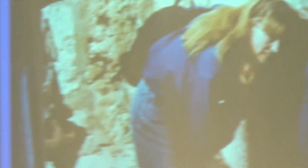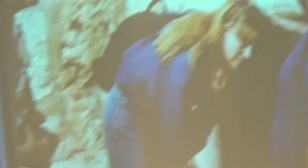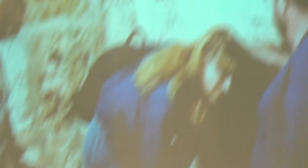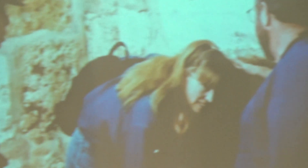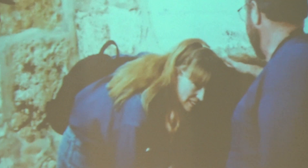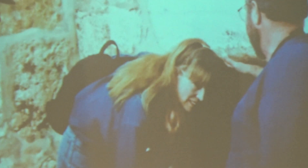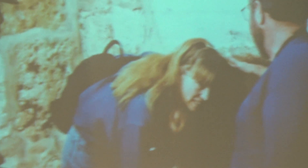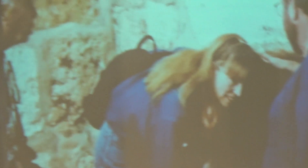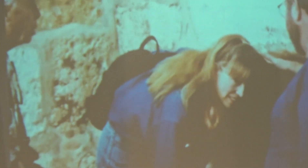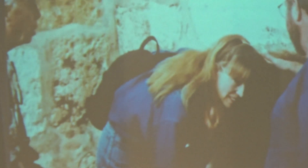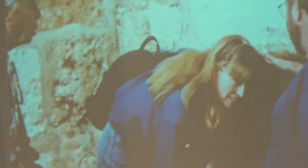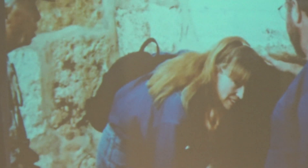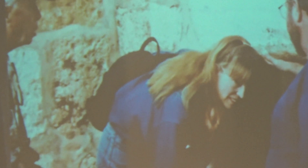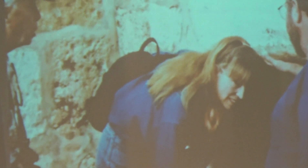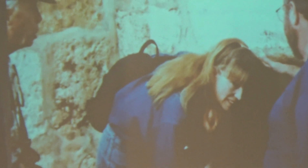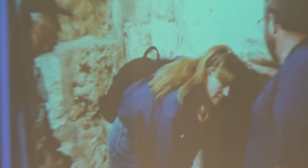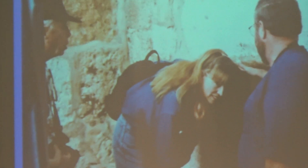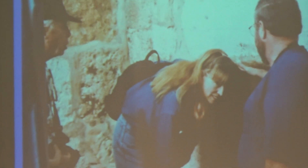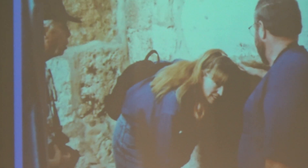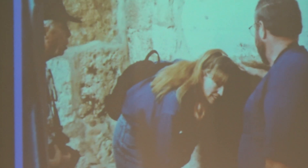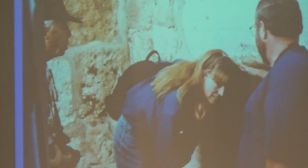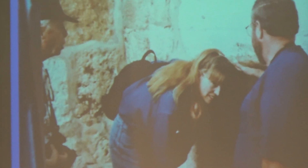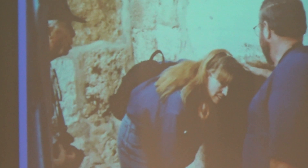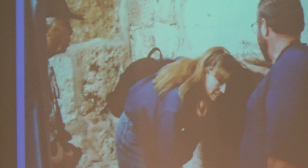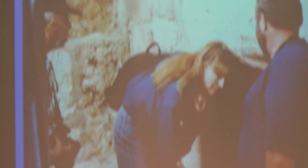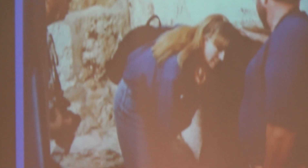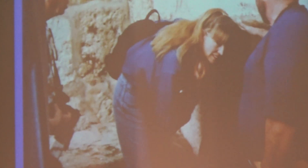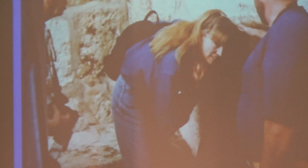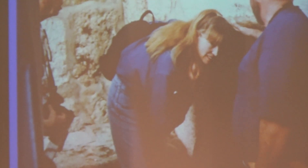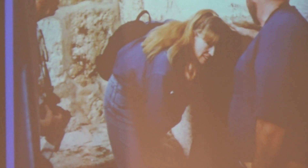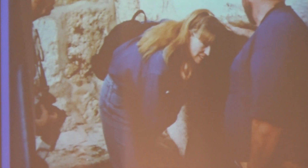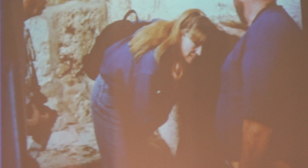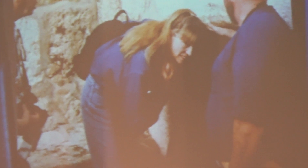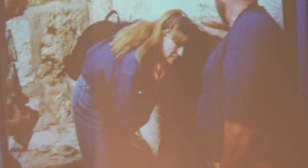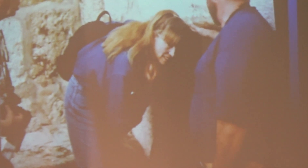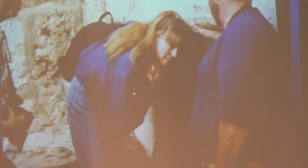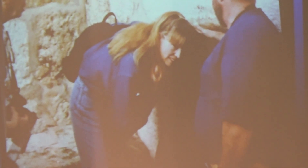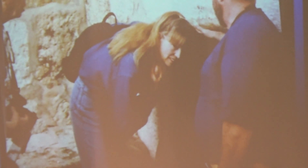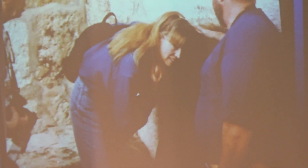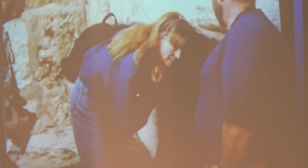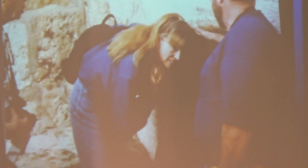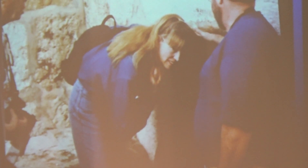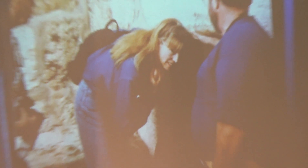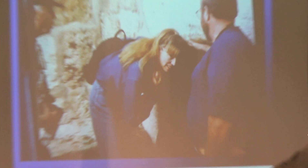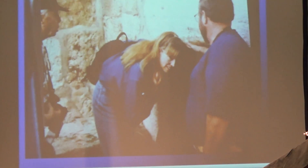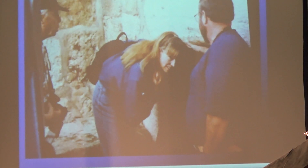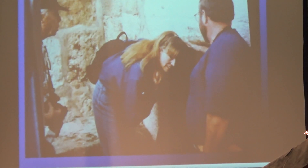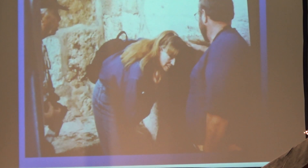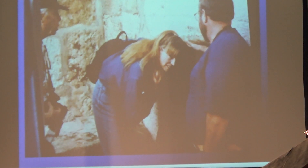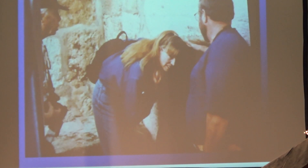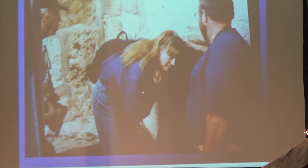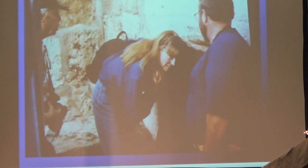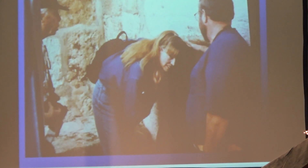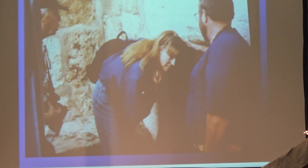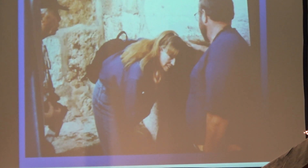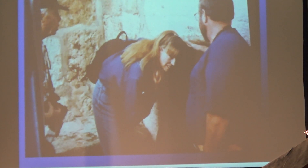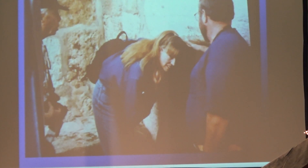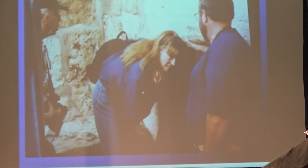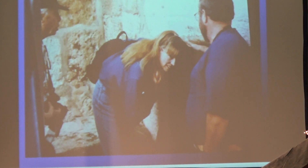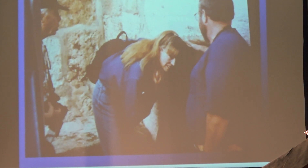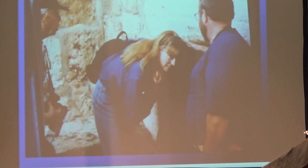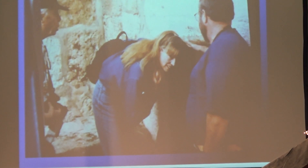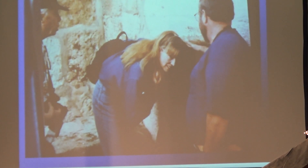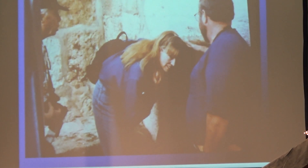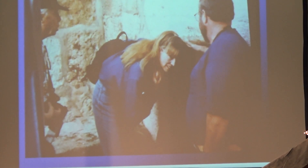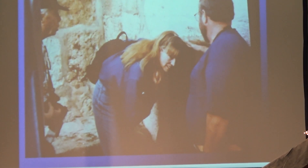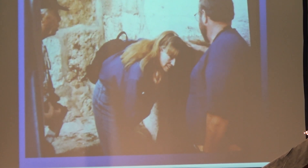Do you see this cave? That's the cave that people suspect Jesus was born in.